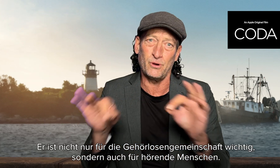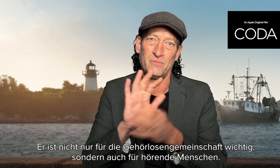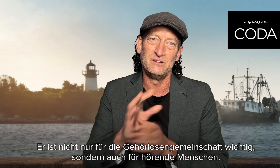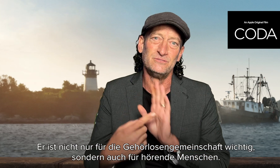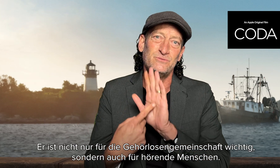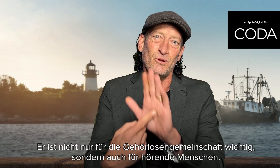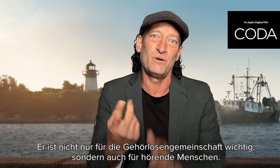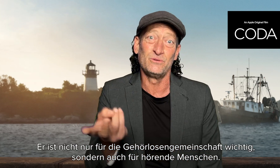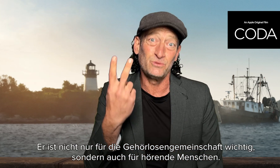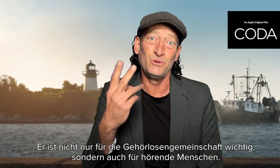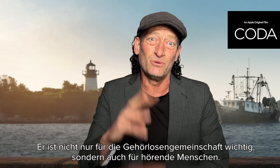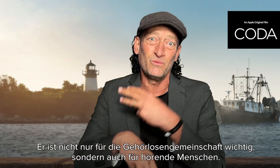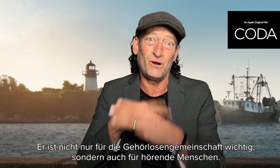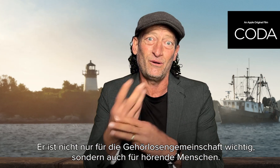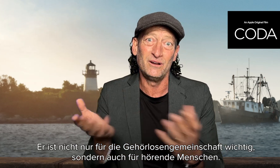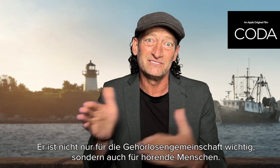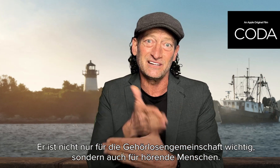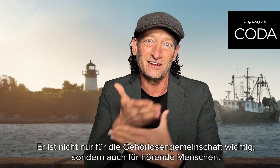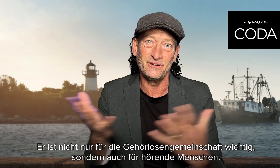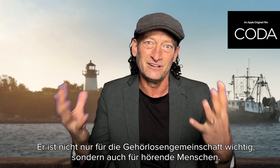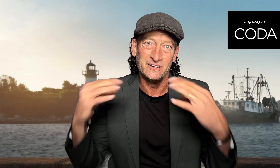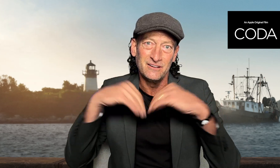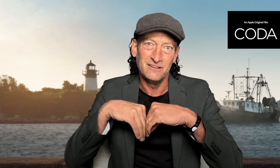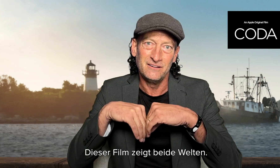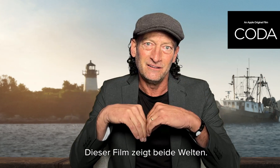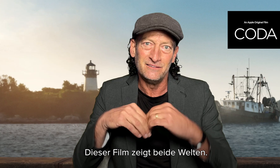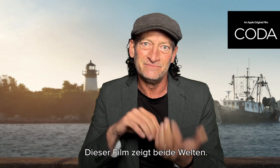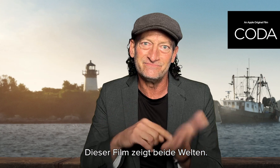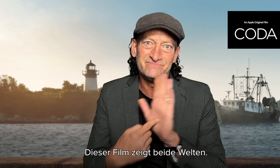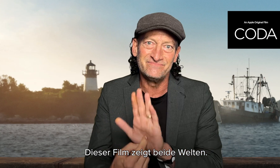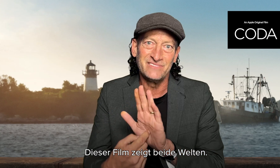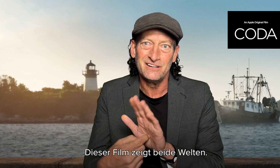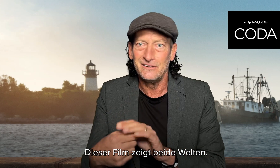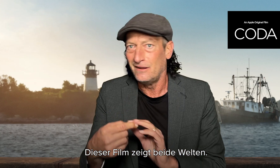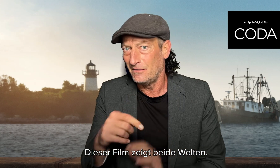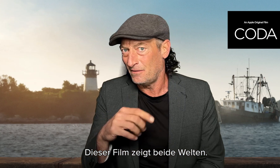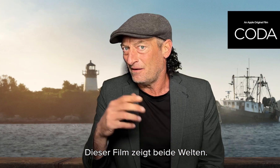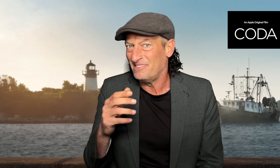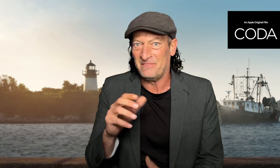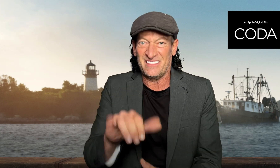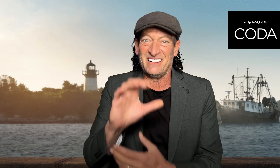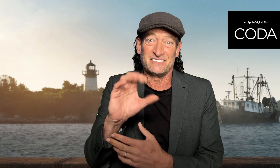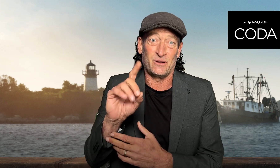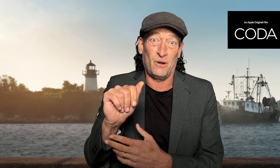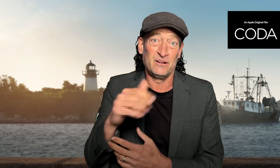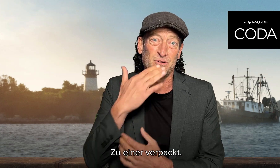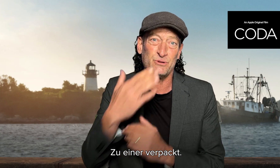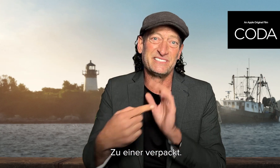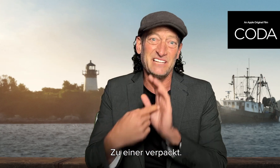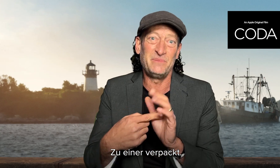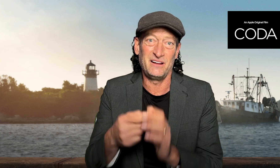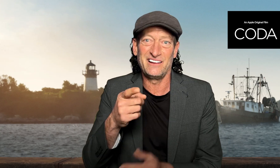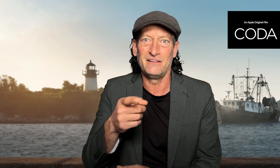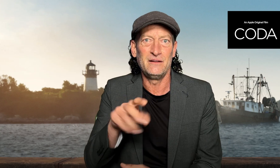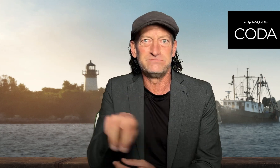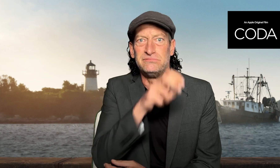It's an important, not just for the deaf community, it's for the hearing community as well. This movie shows both worlds wrapped